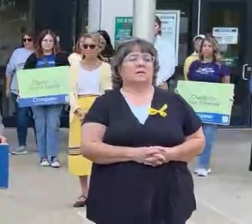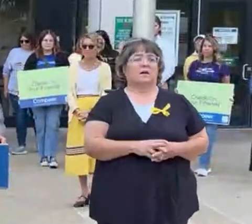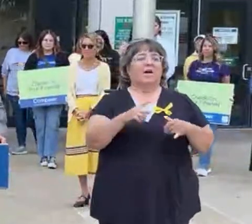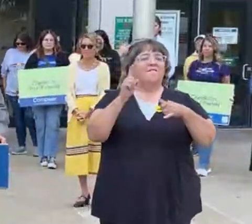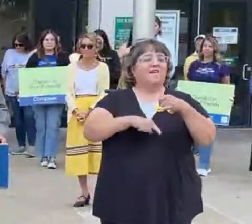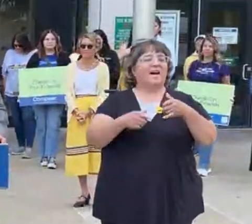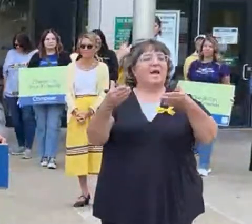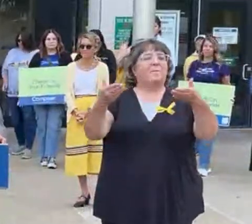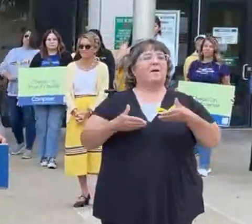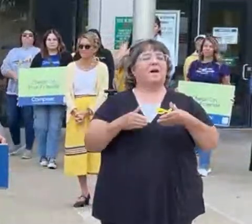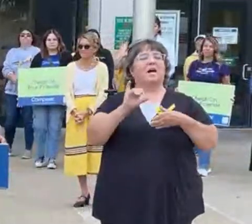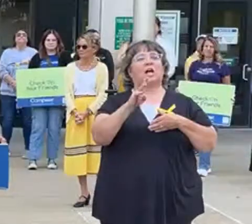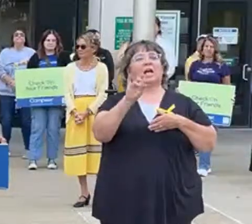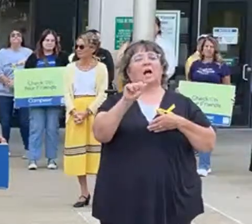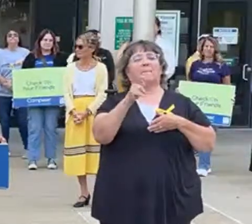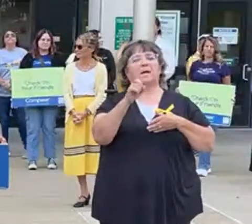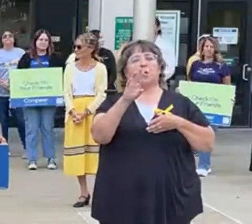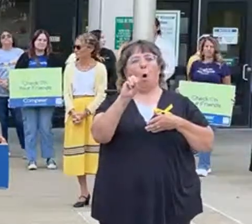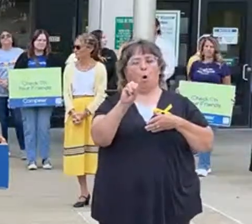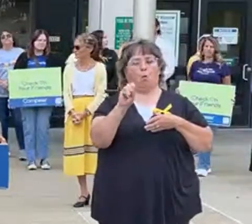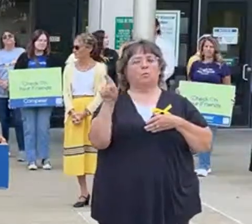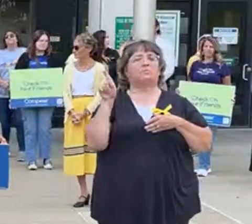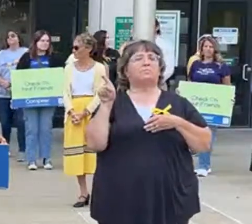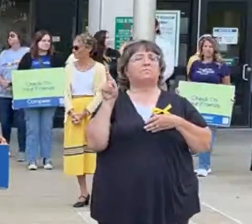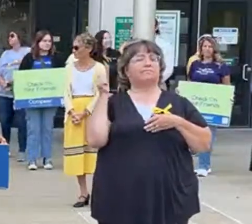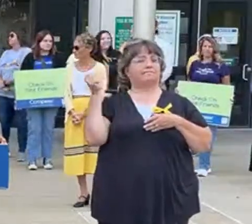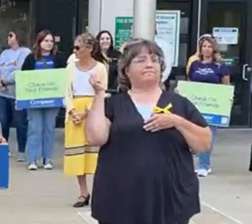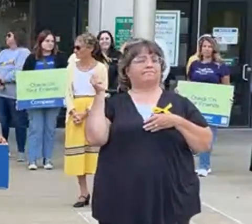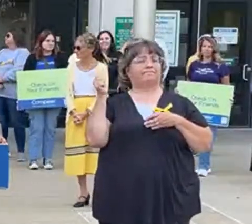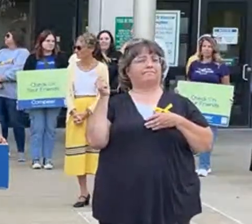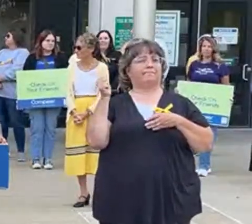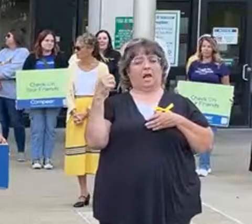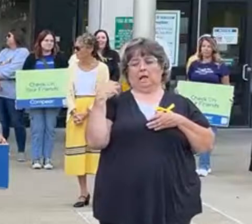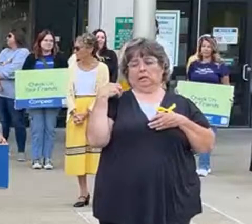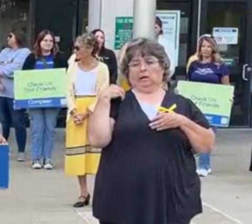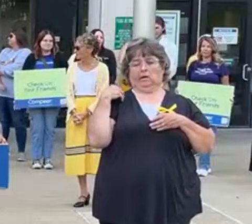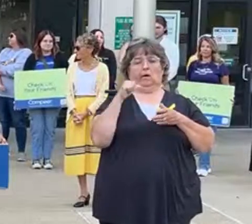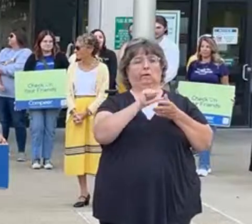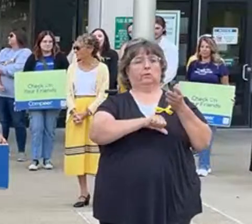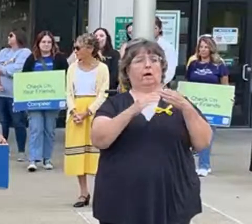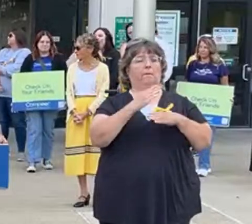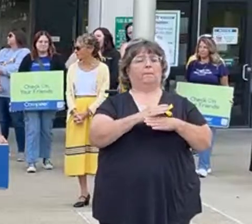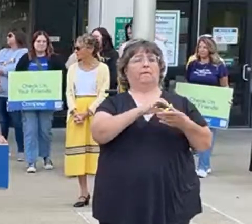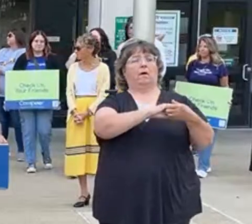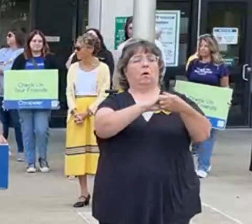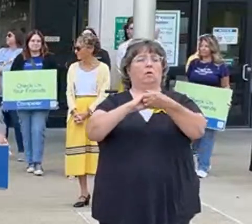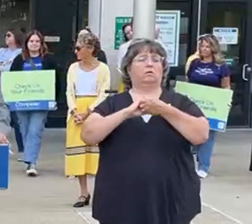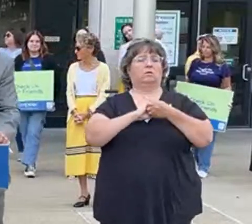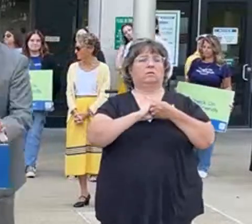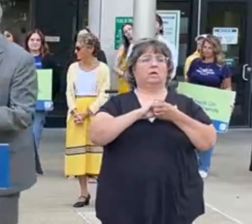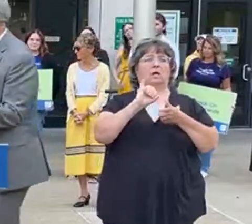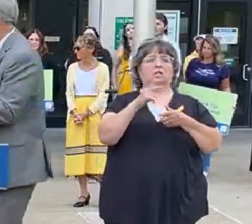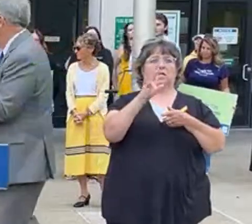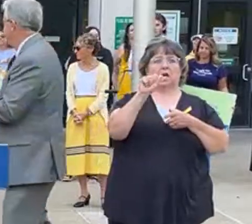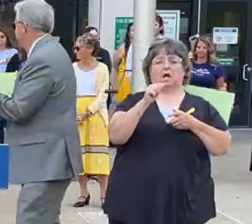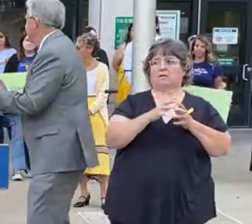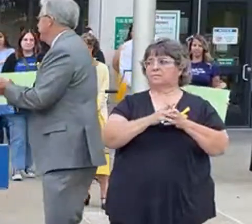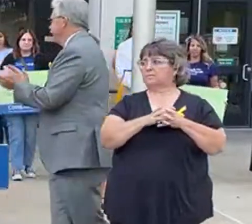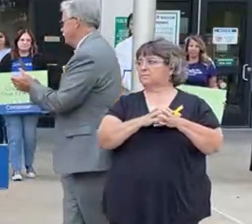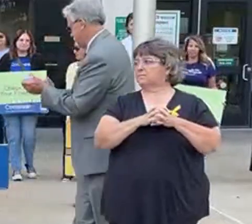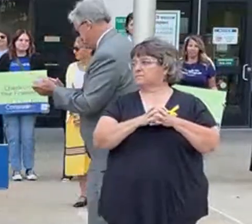Finally, I'd like to bring up Jessica Pirro, the chair of the Suicide Prevention Coalition. Jessica?